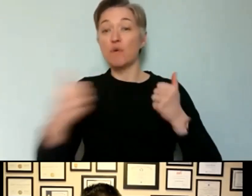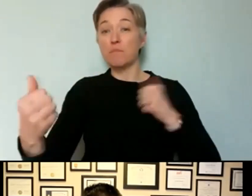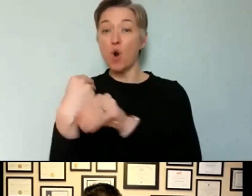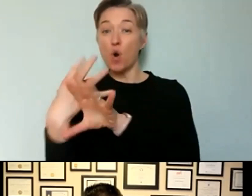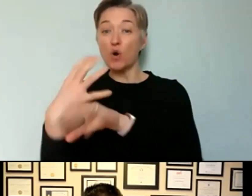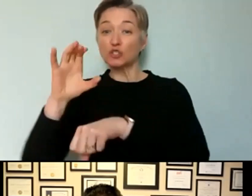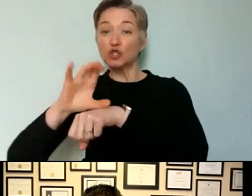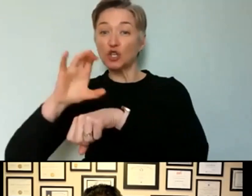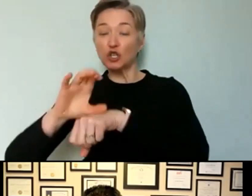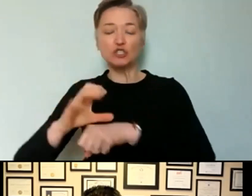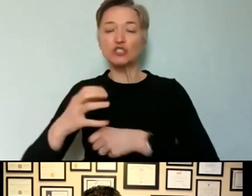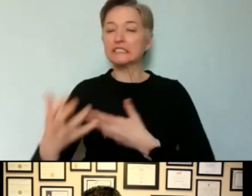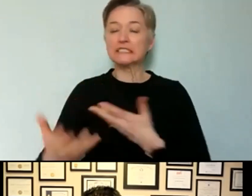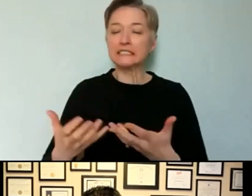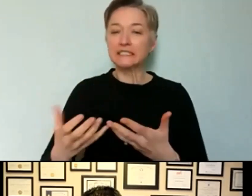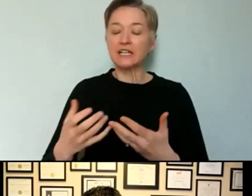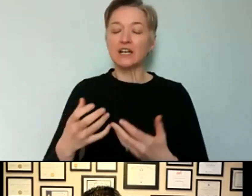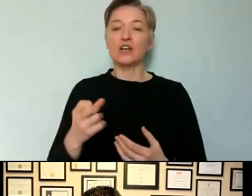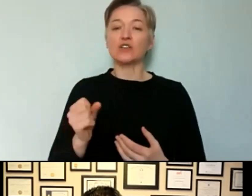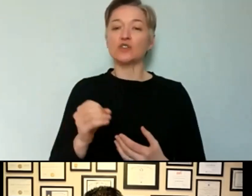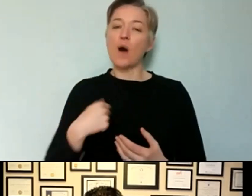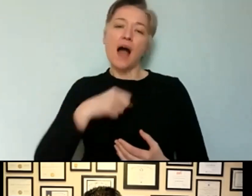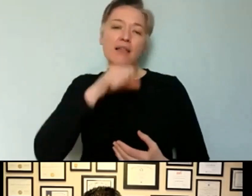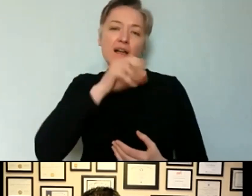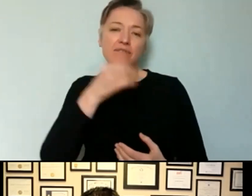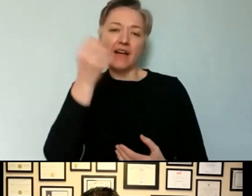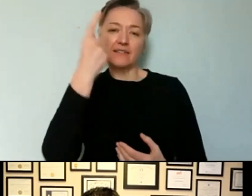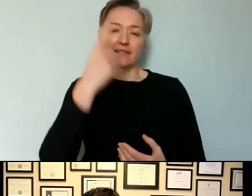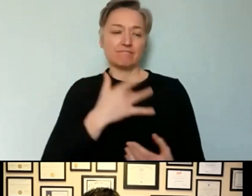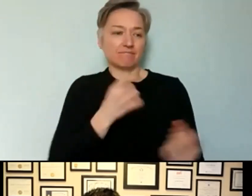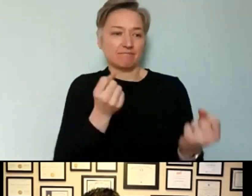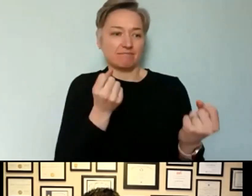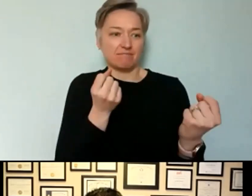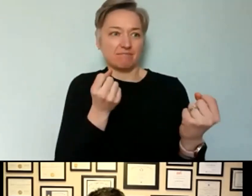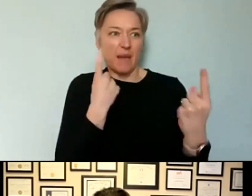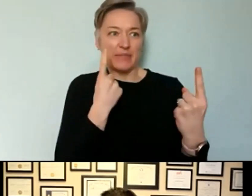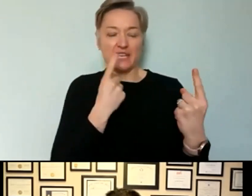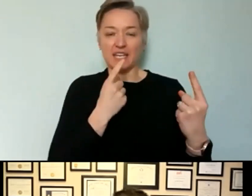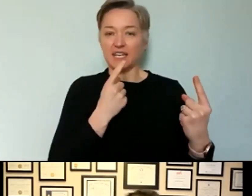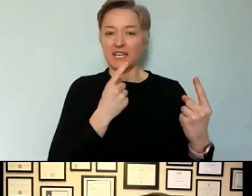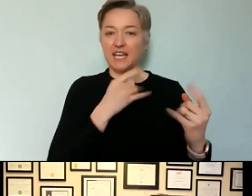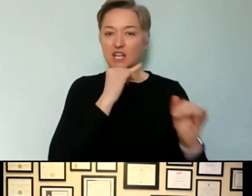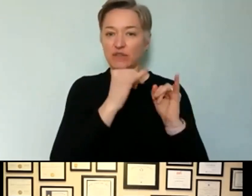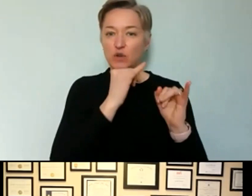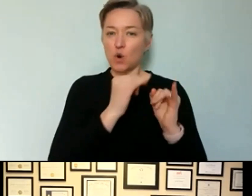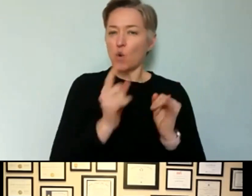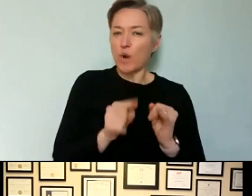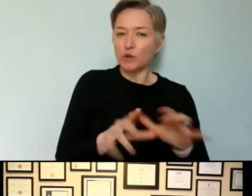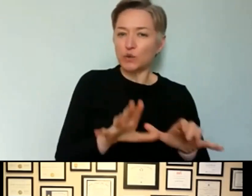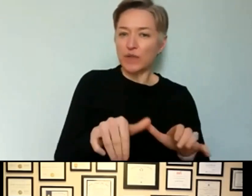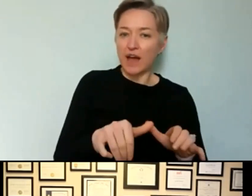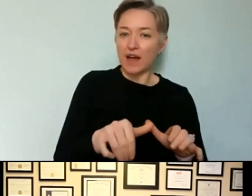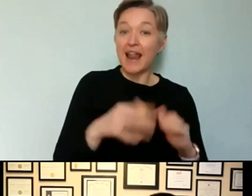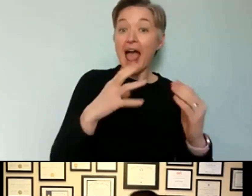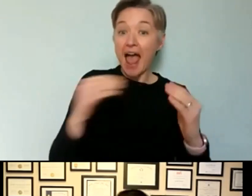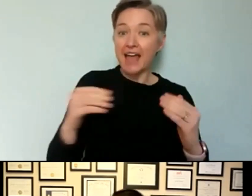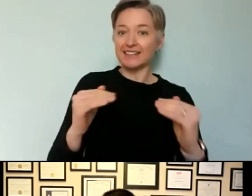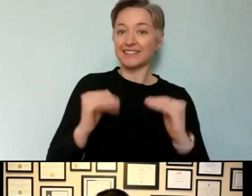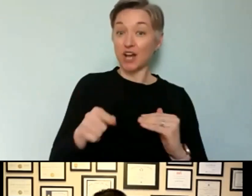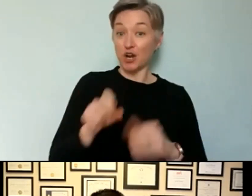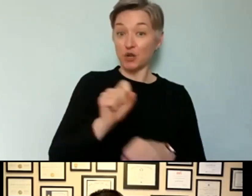interviews. And who and where are you doing those? And are you working with nursing home staff? A lot of questions in